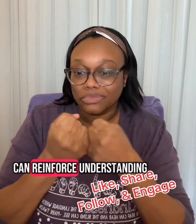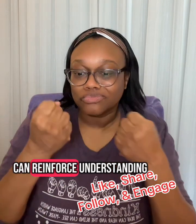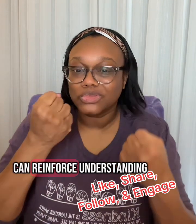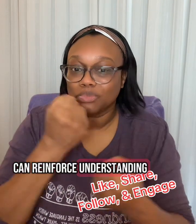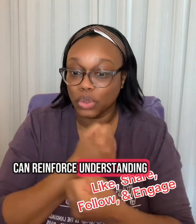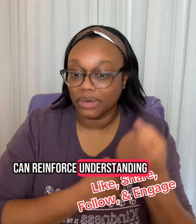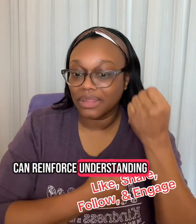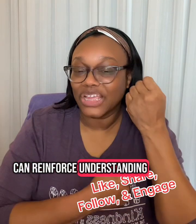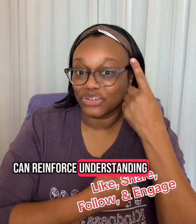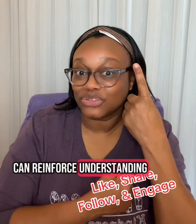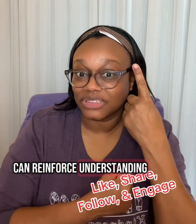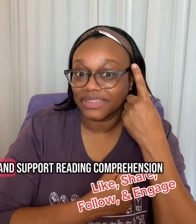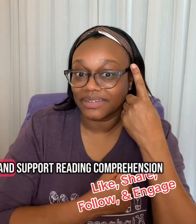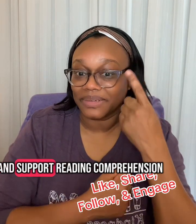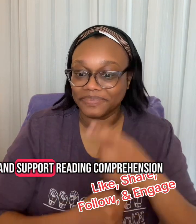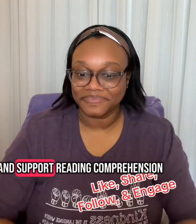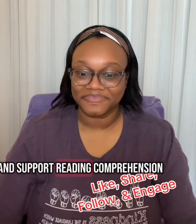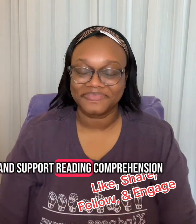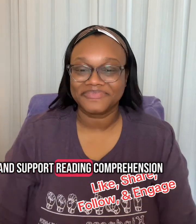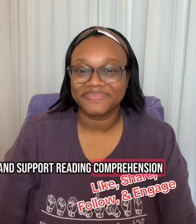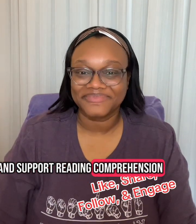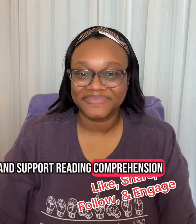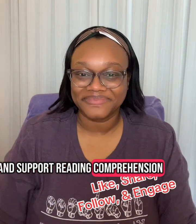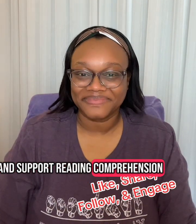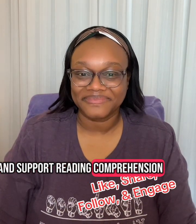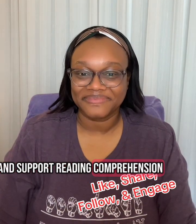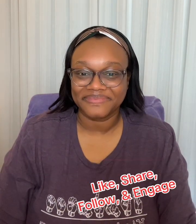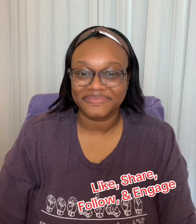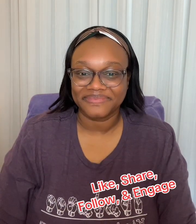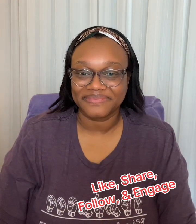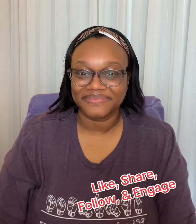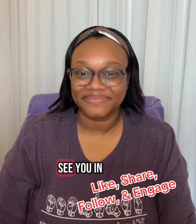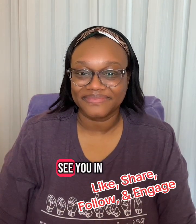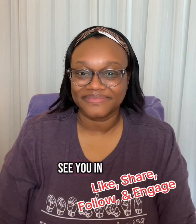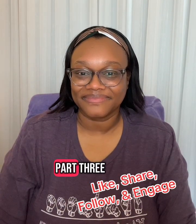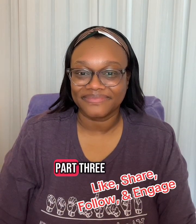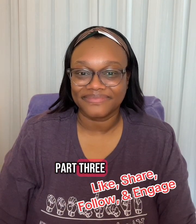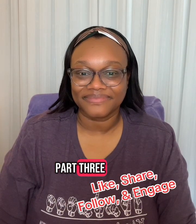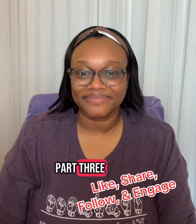reinforce understanding and support reading comprehension. See you in part 3.